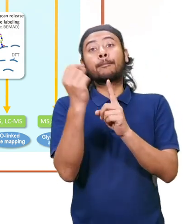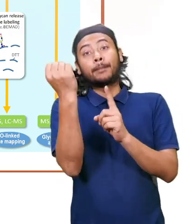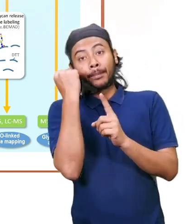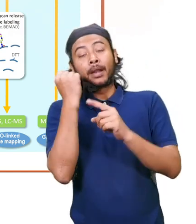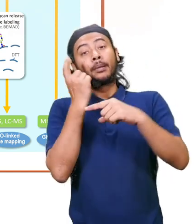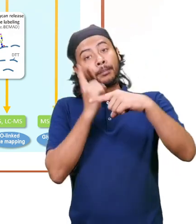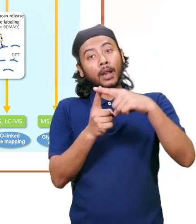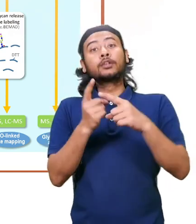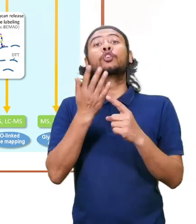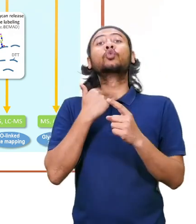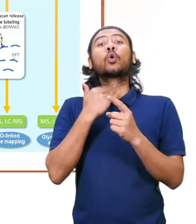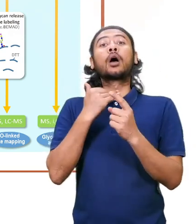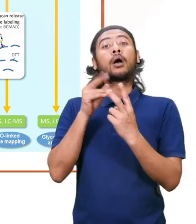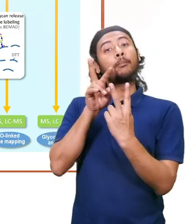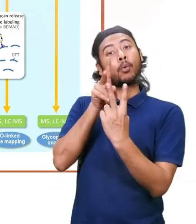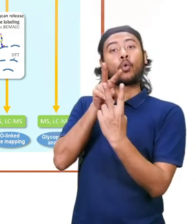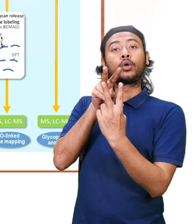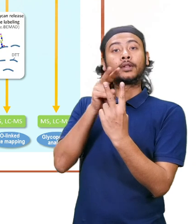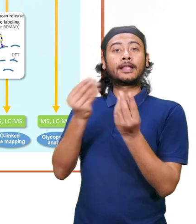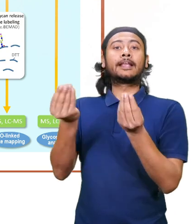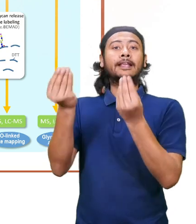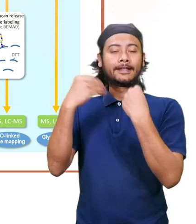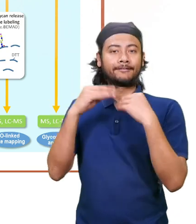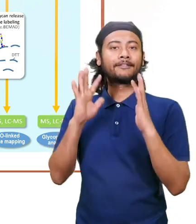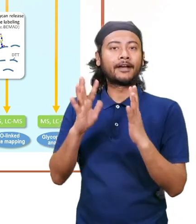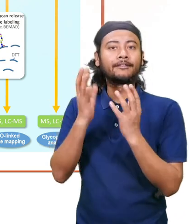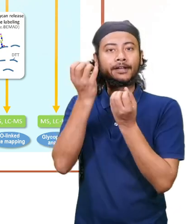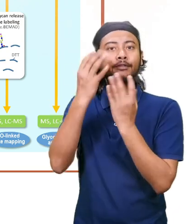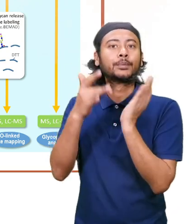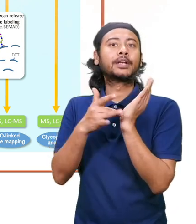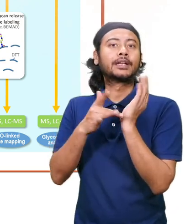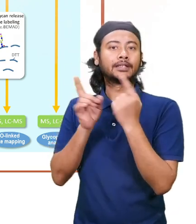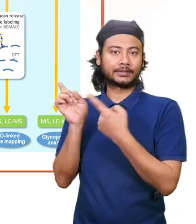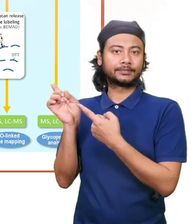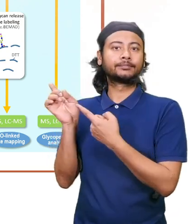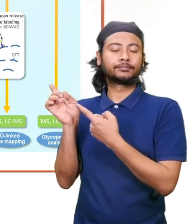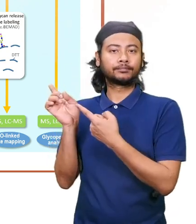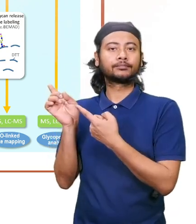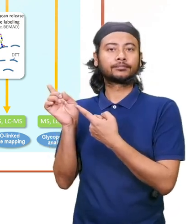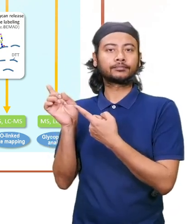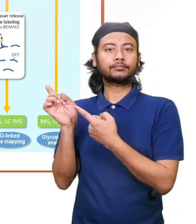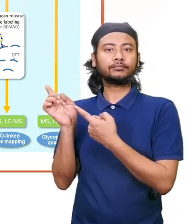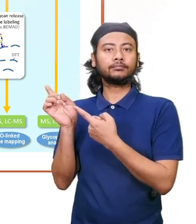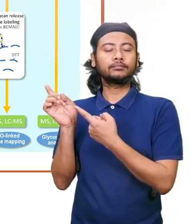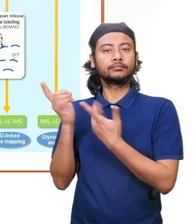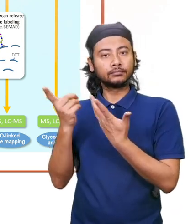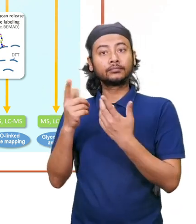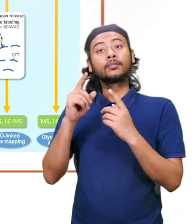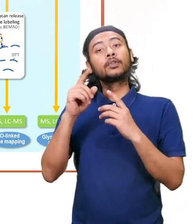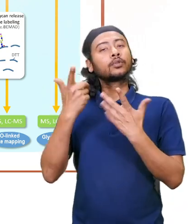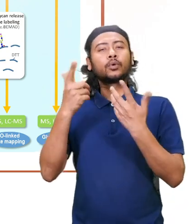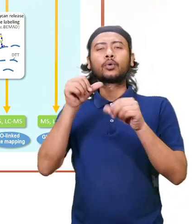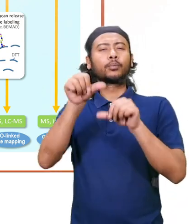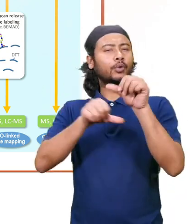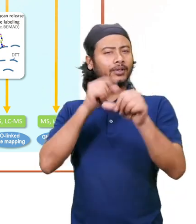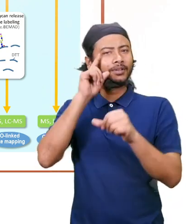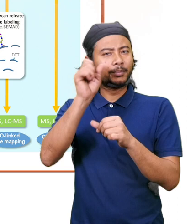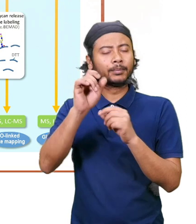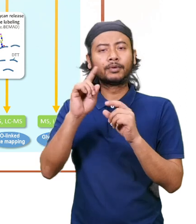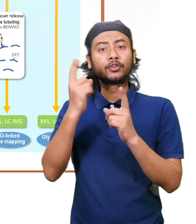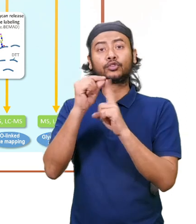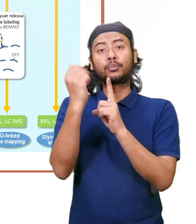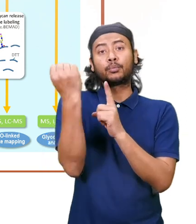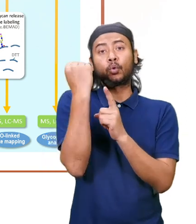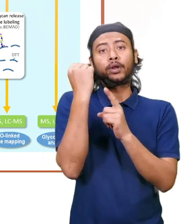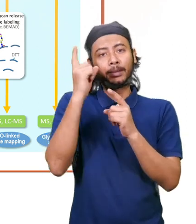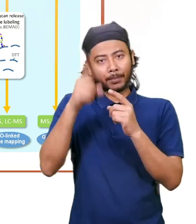on glycopeptides, that means both peptides and the glycans. So you can